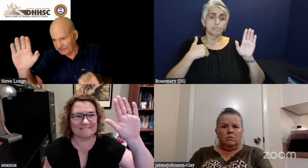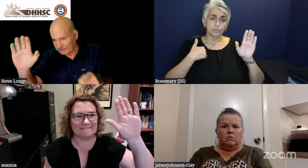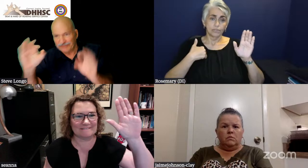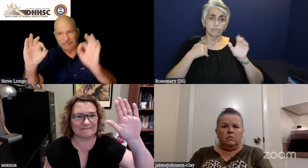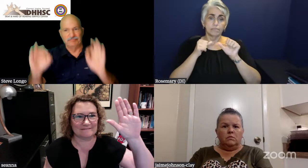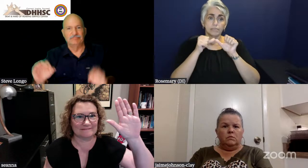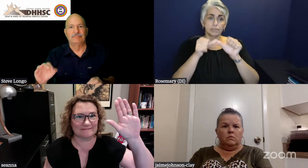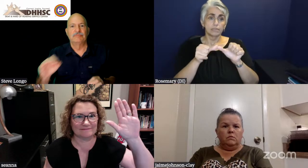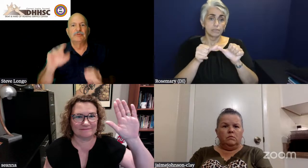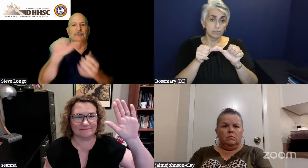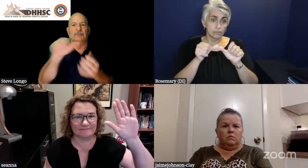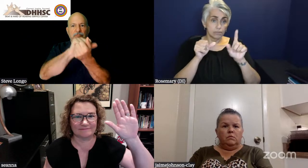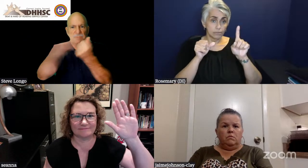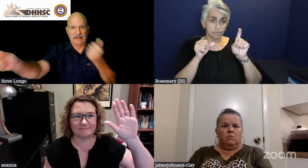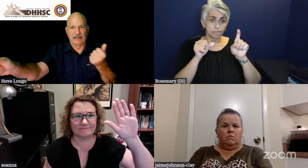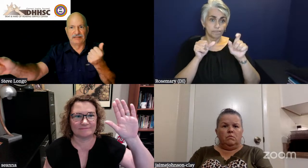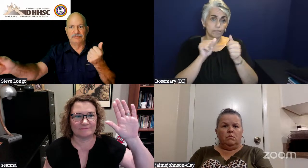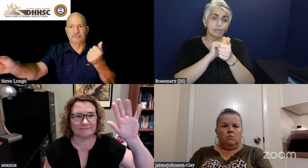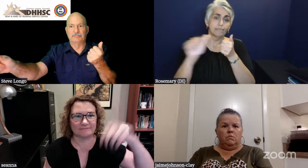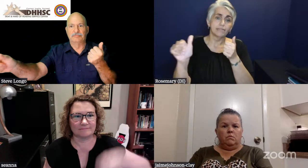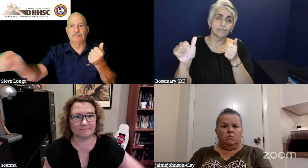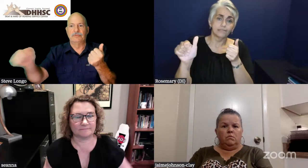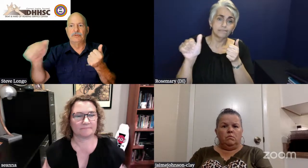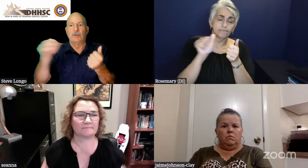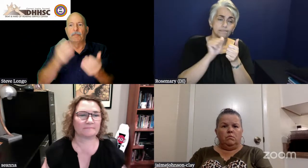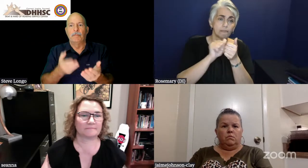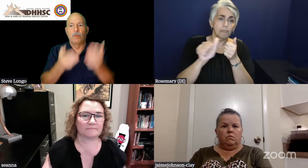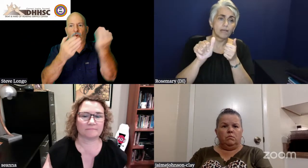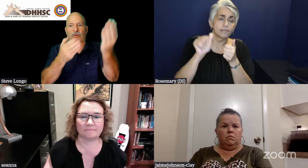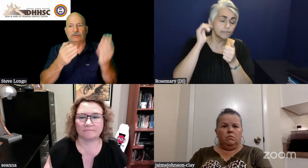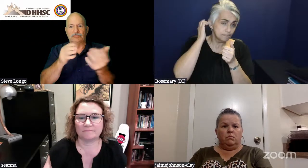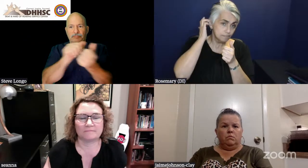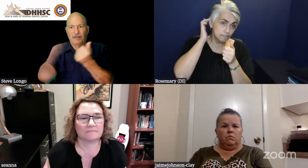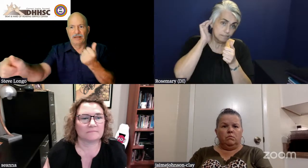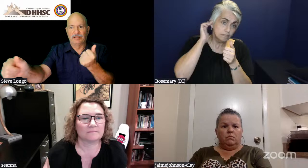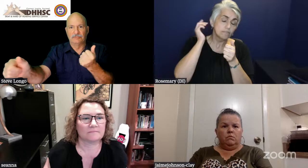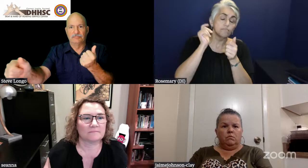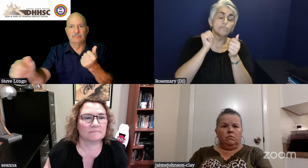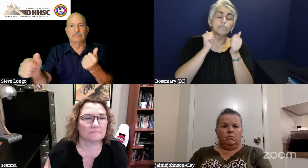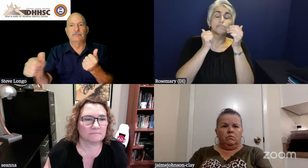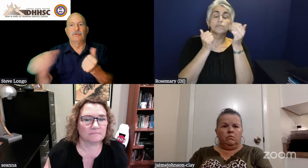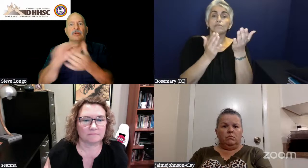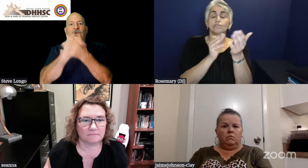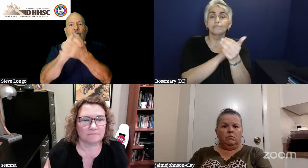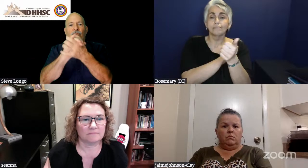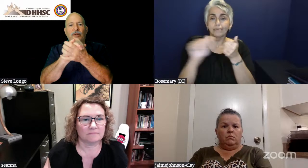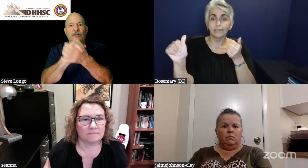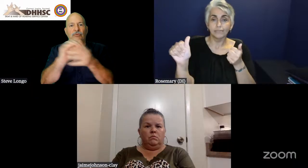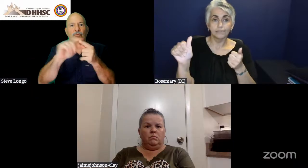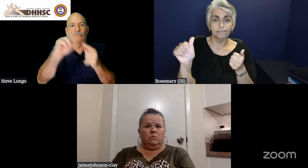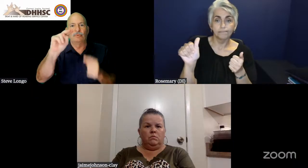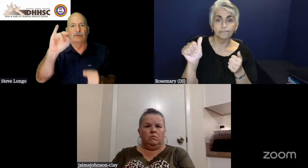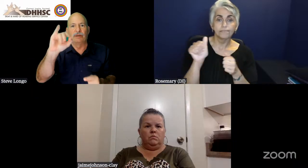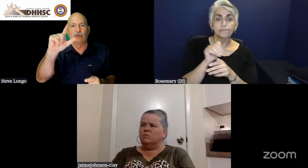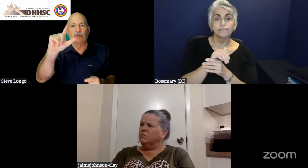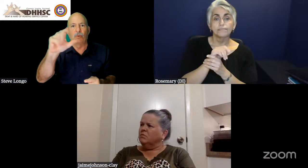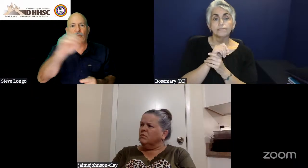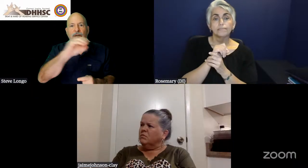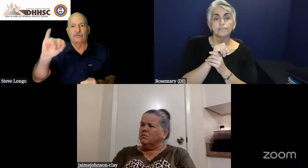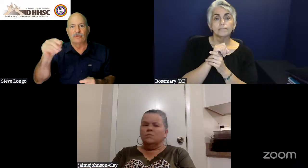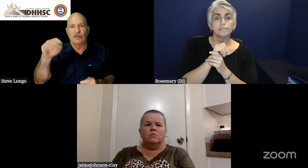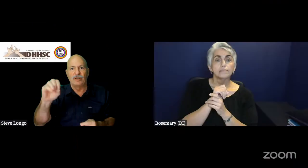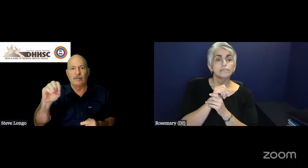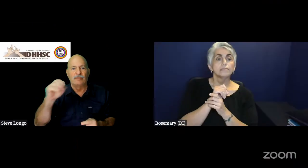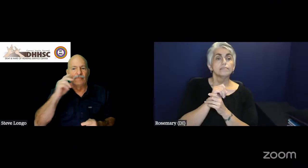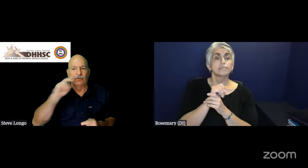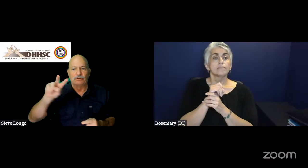2, okay, these are the members. For them, membership to be renewed has passed. And congratulations